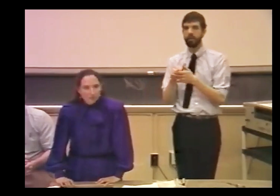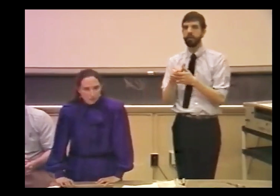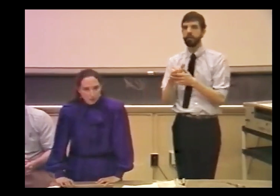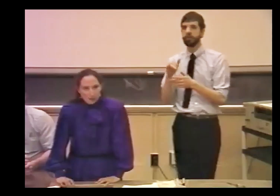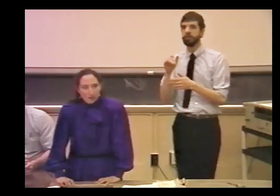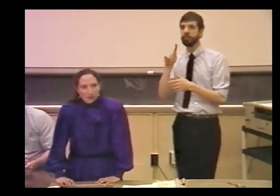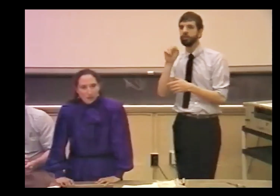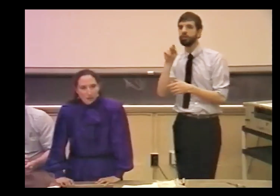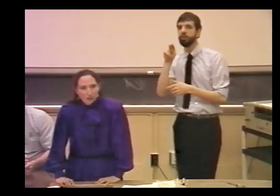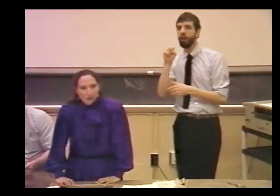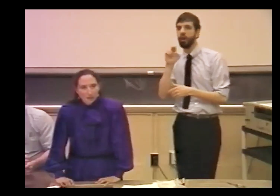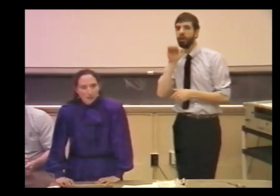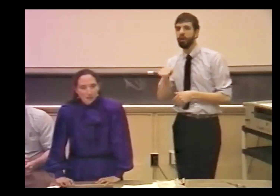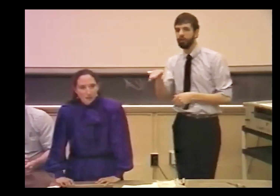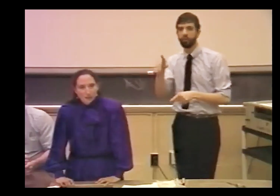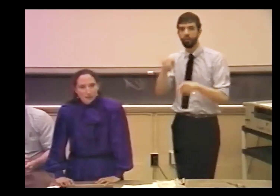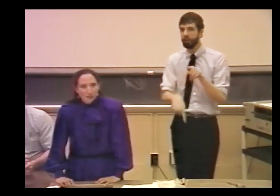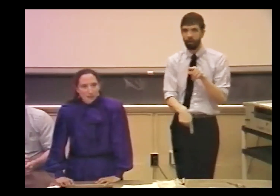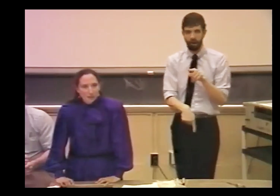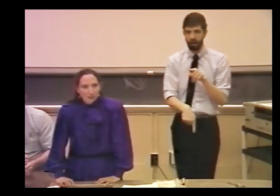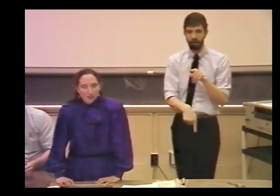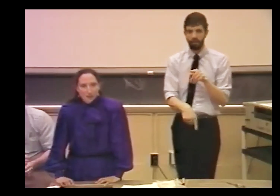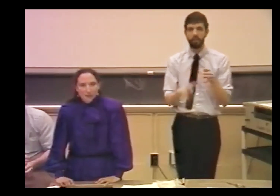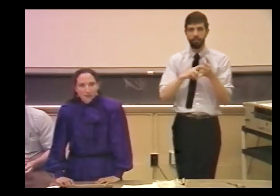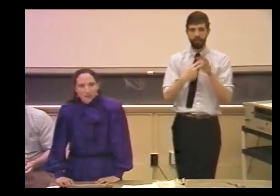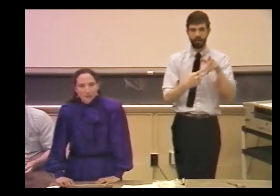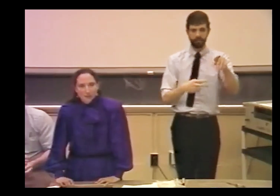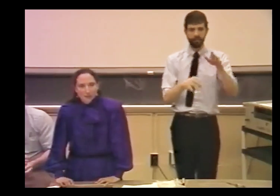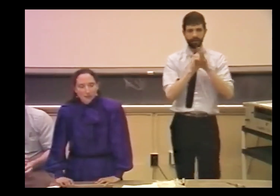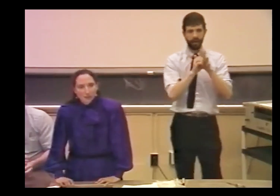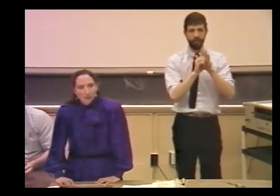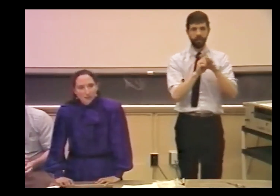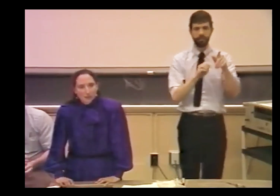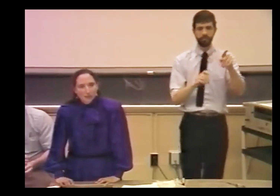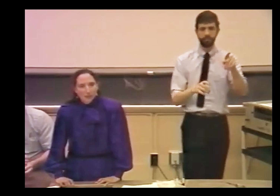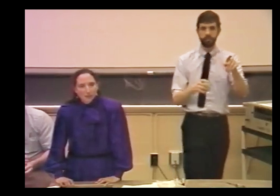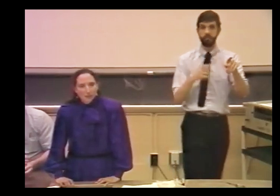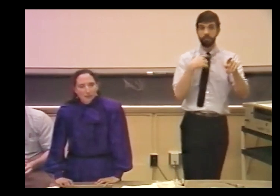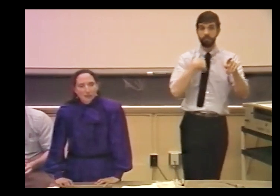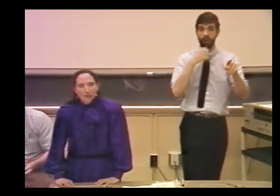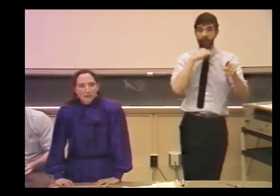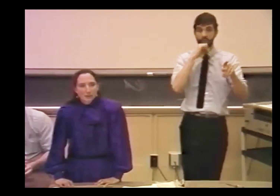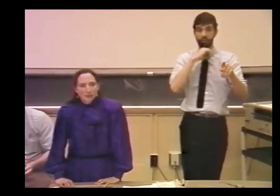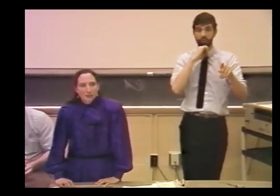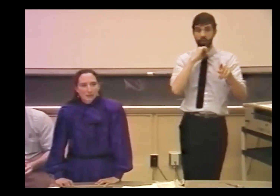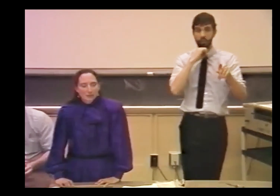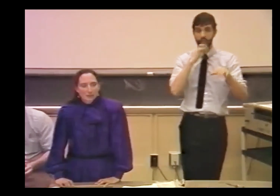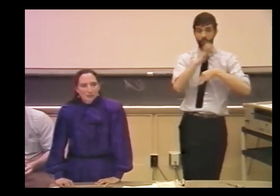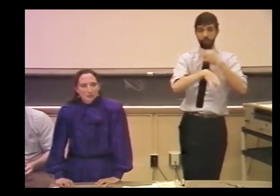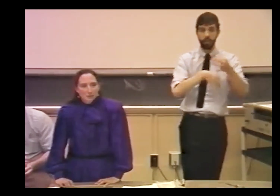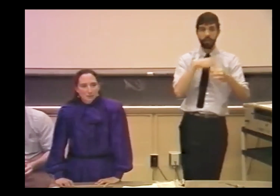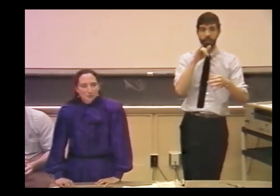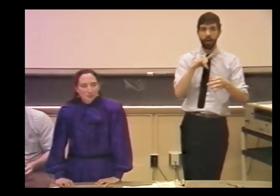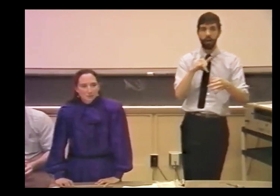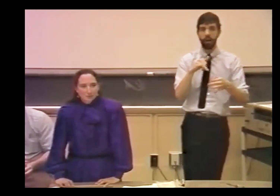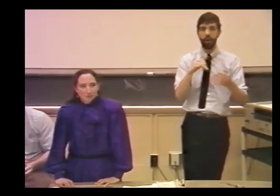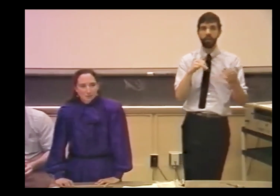So that an example where, let's take as an arbitrary example, ice cream is replaced by let's take